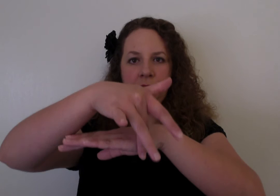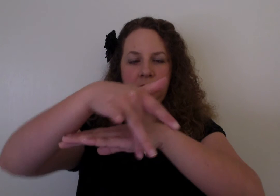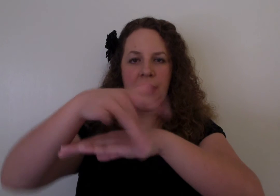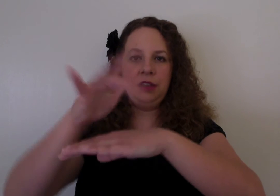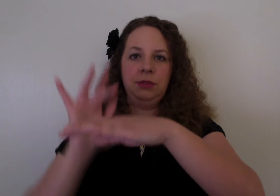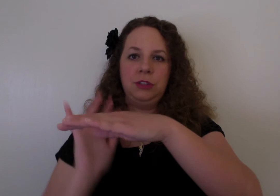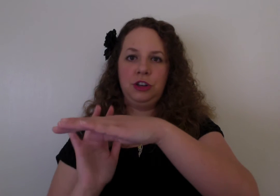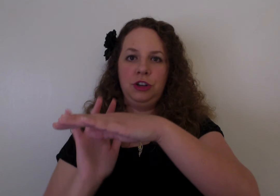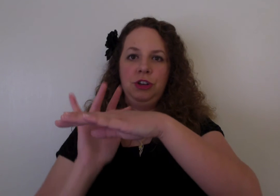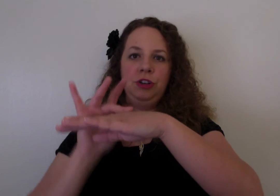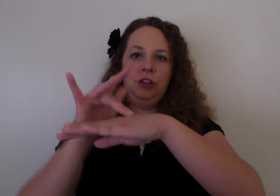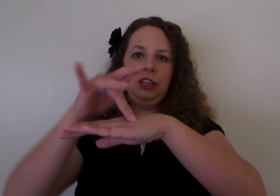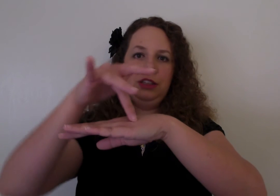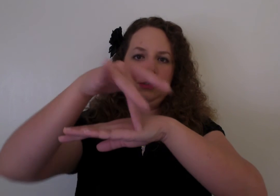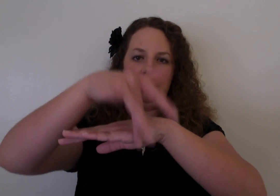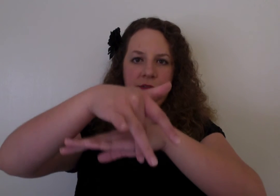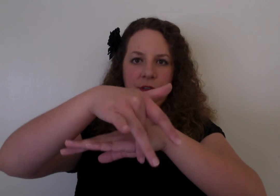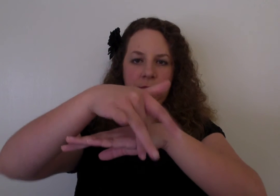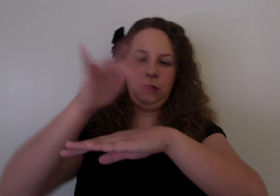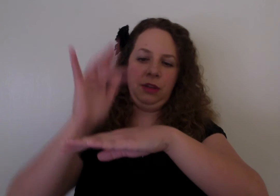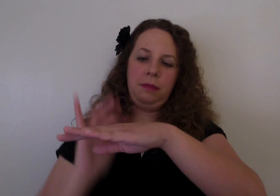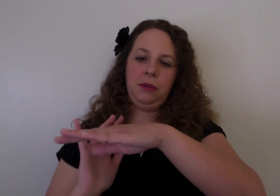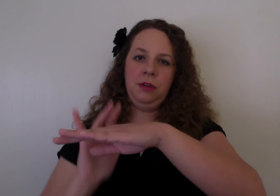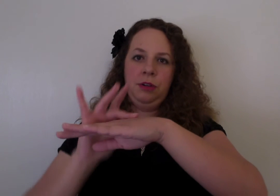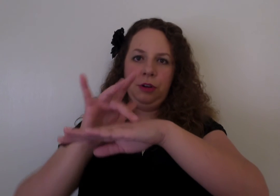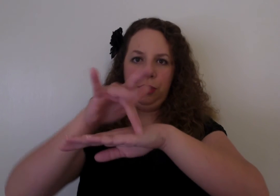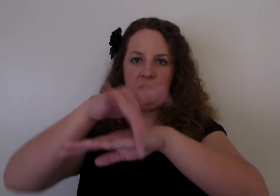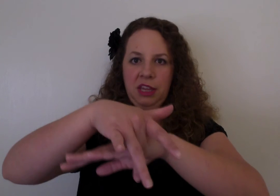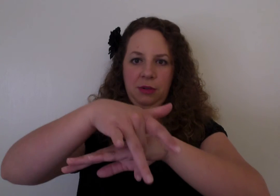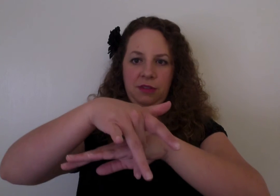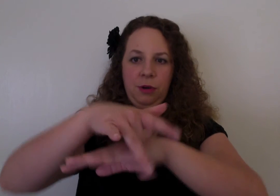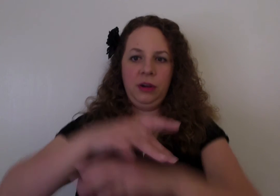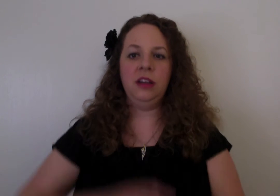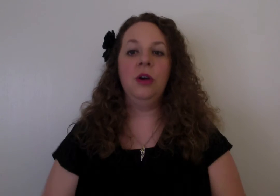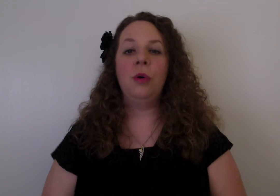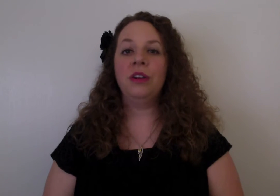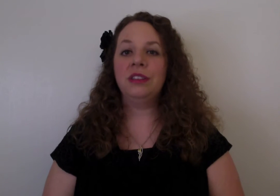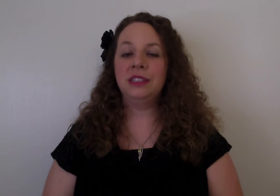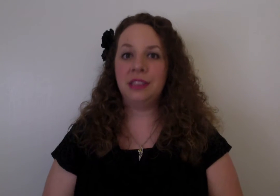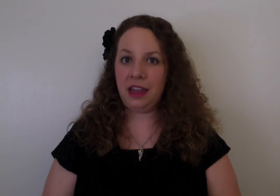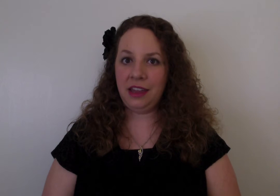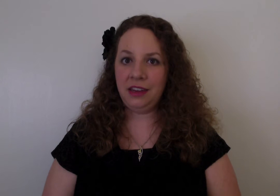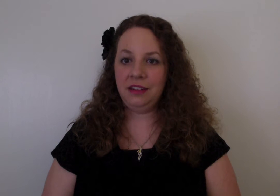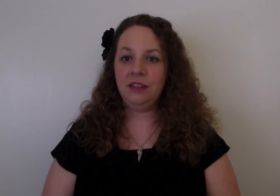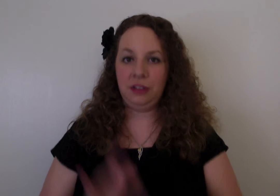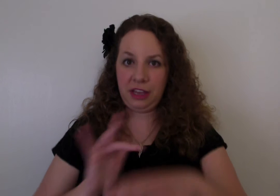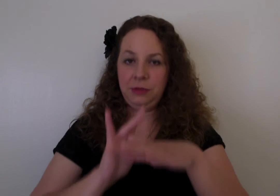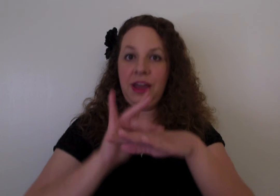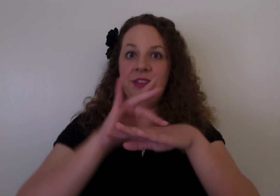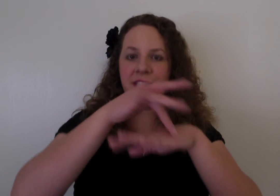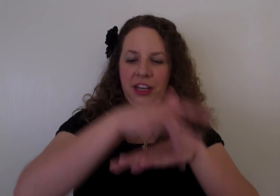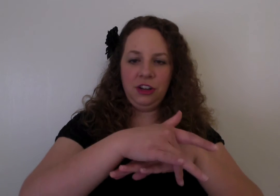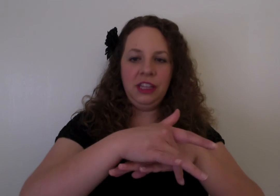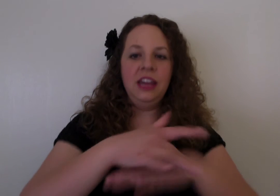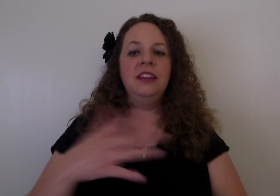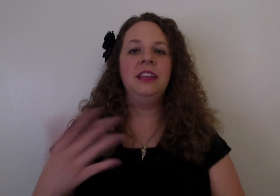Okay. So it's early. So it's the first one going up. Early. Going forward. Or the sign. Okay. So we have the sign early. Now